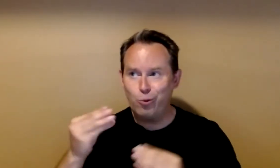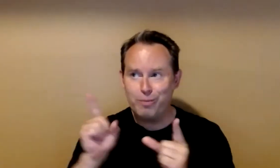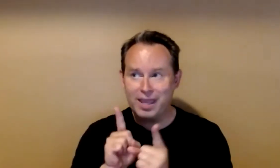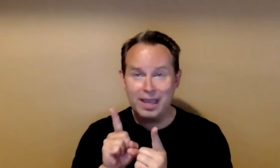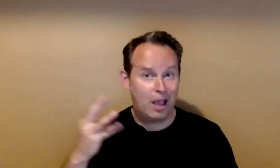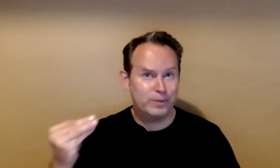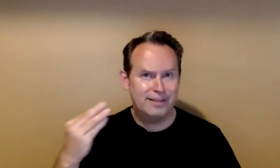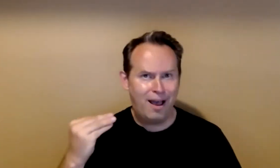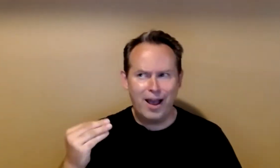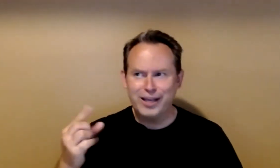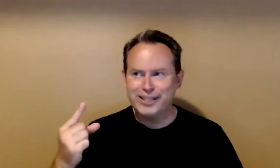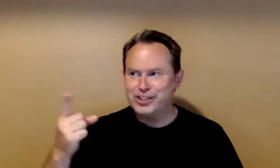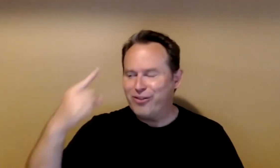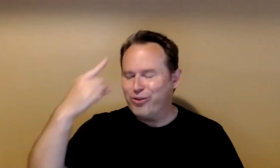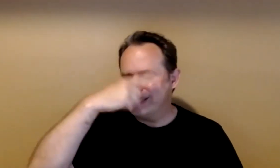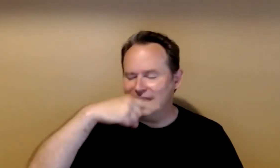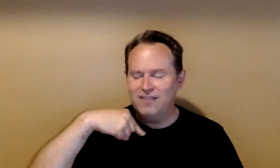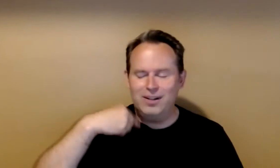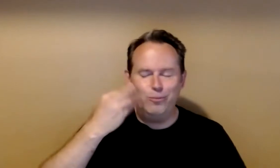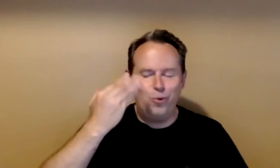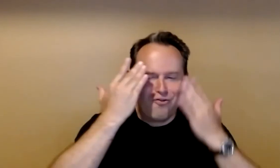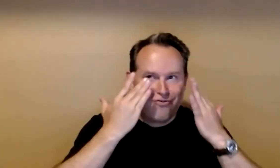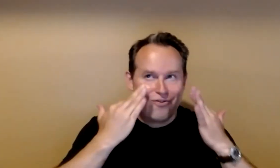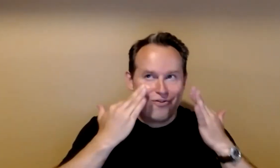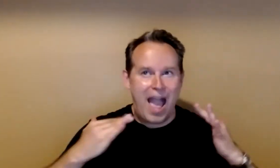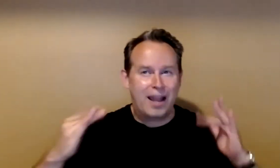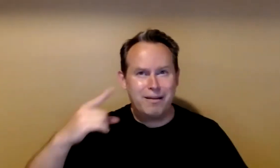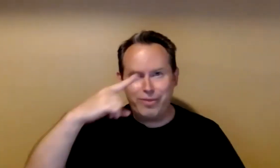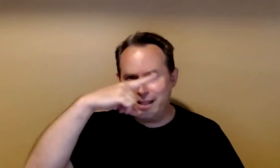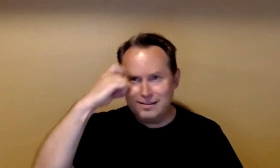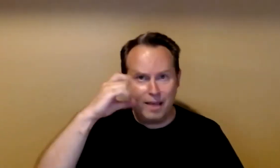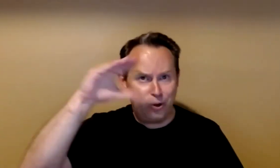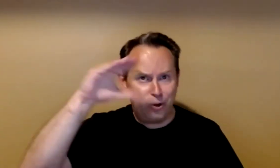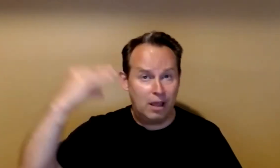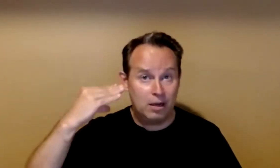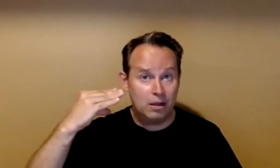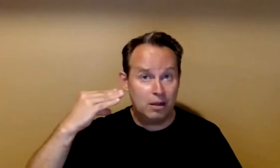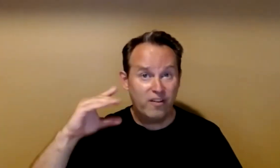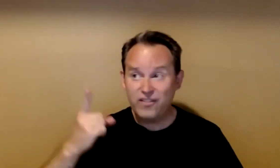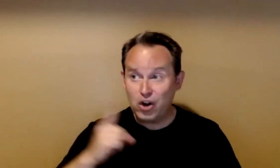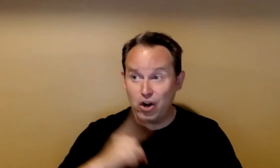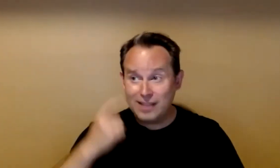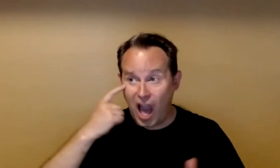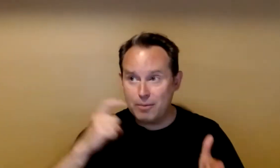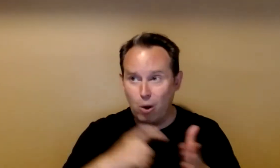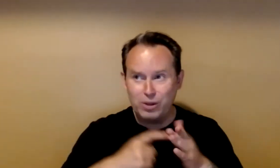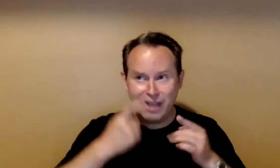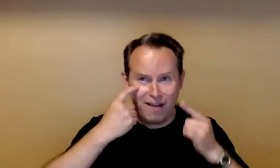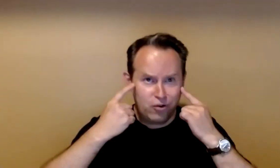When we met outside, she looked even more radiant in the summer sun. And for the first time,